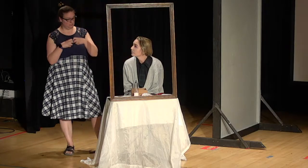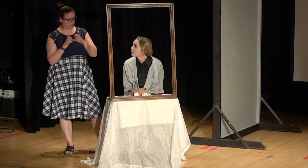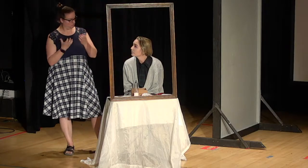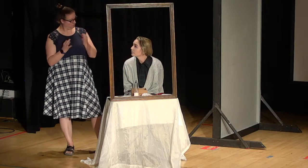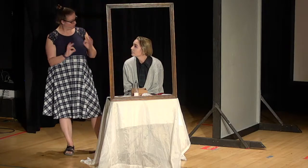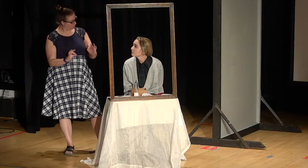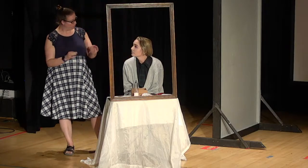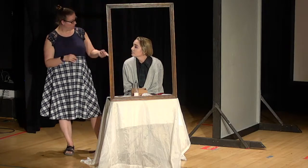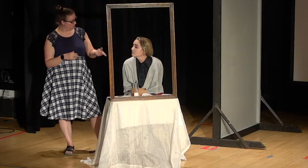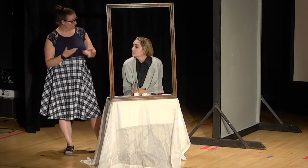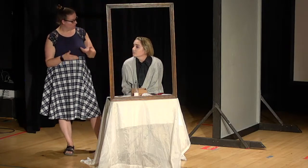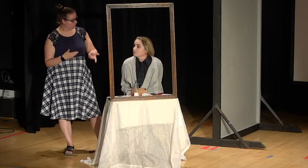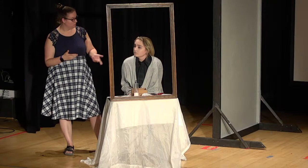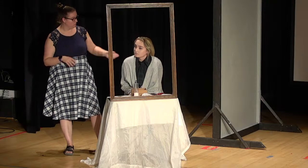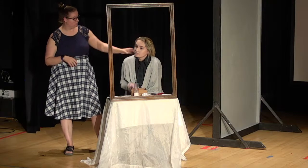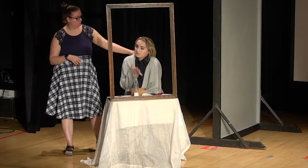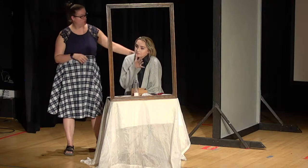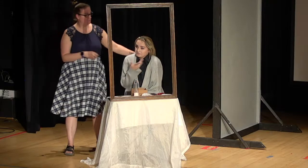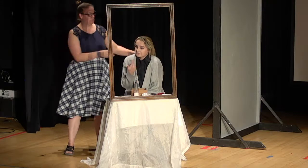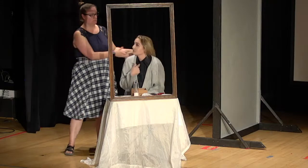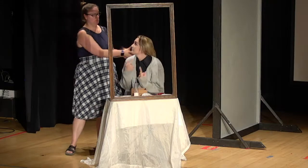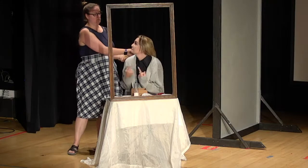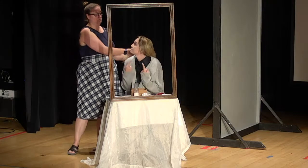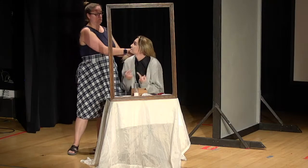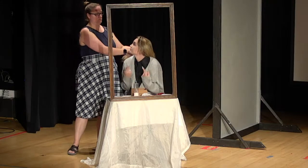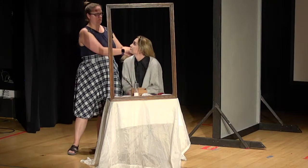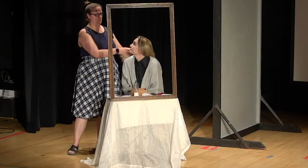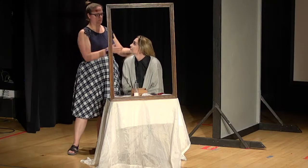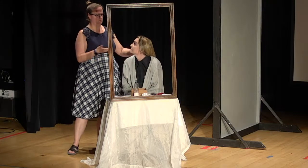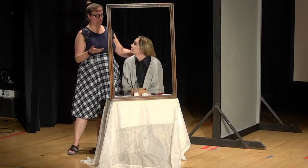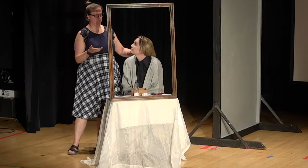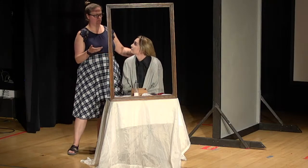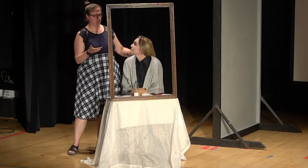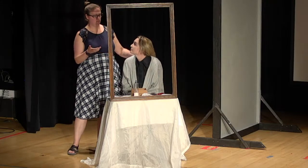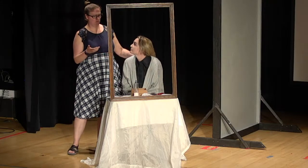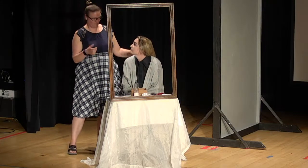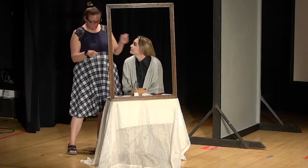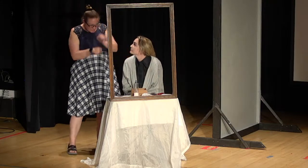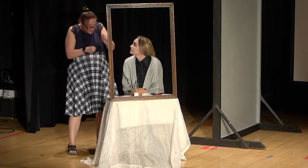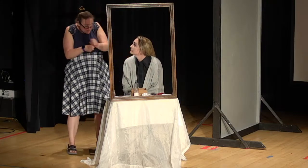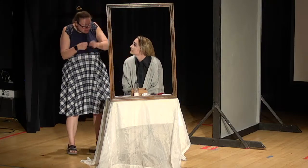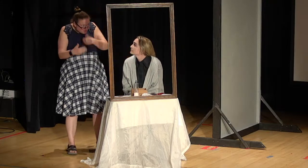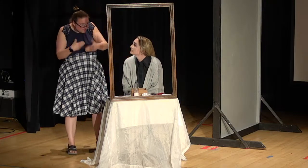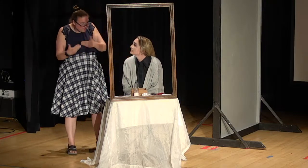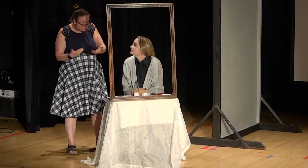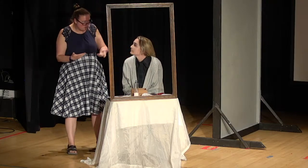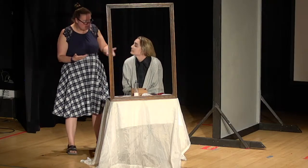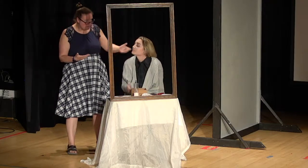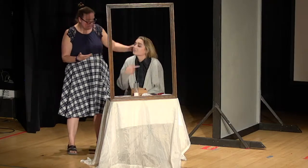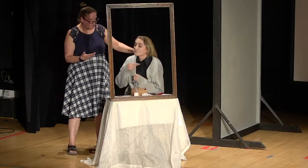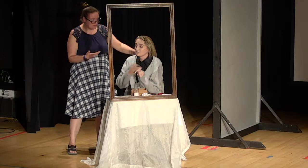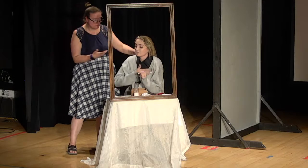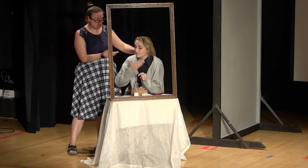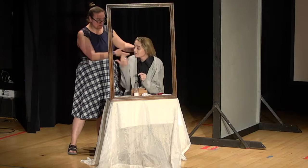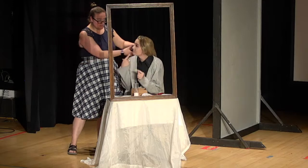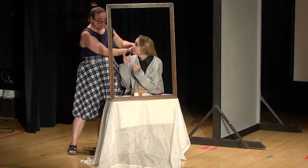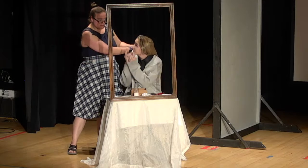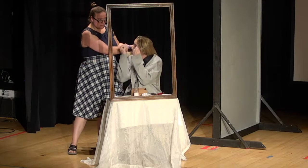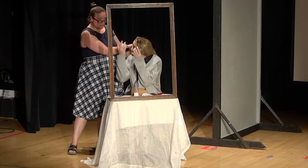So how's physics class going? Mom, I'm really struggling. Are you working? Yes, of